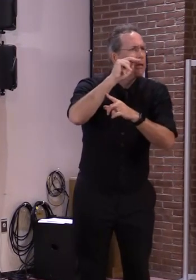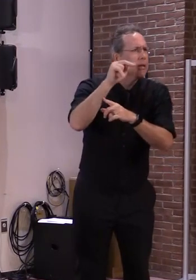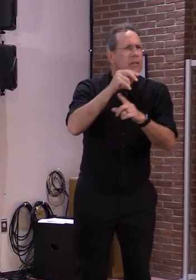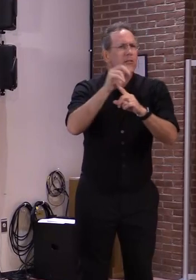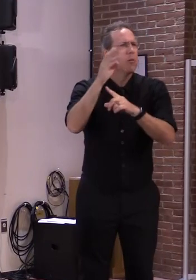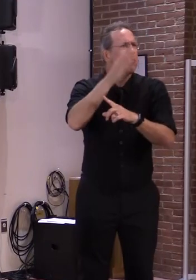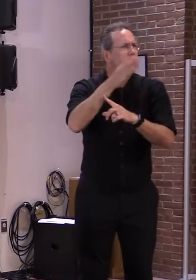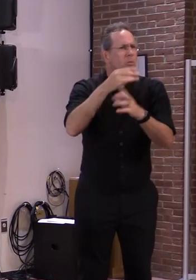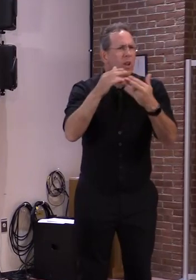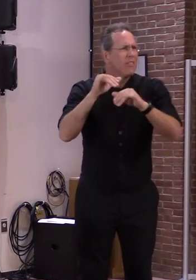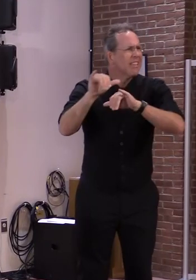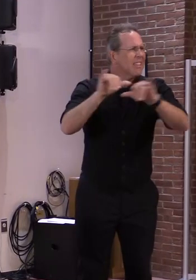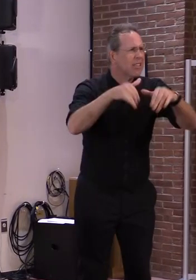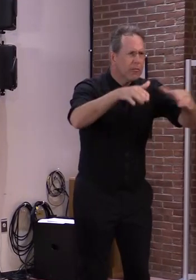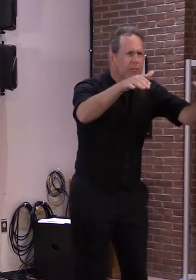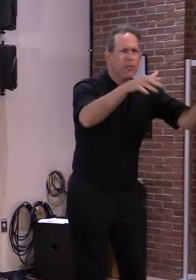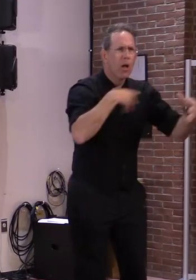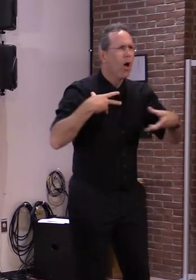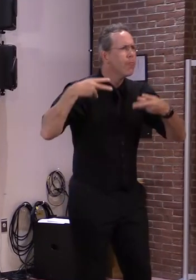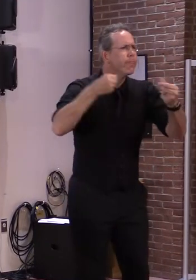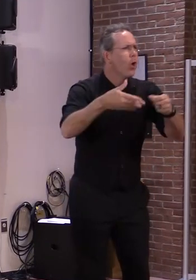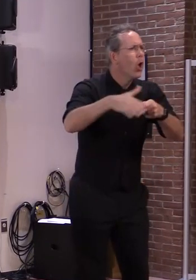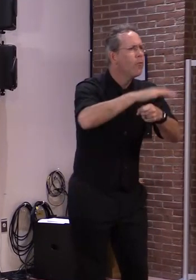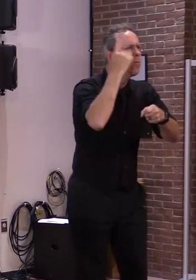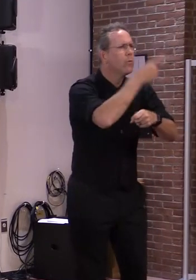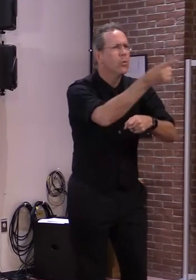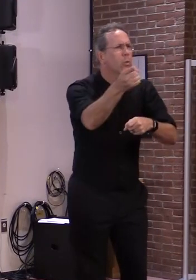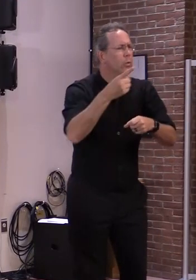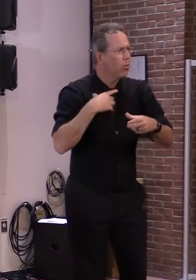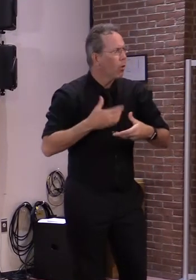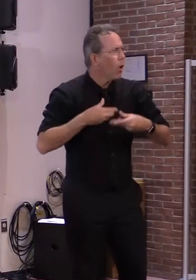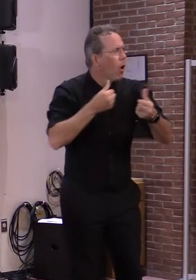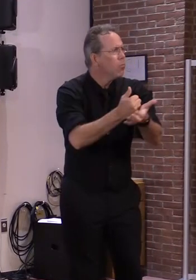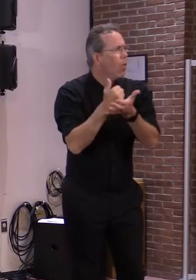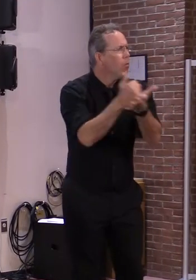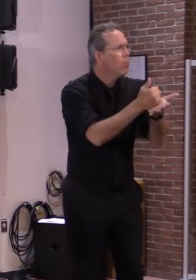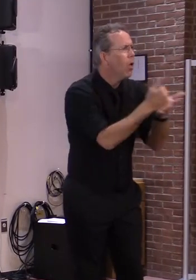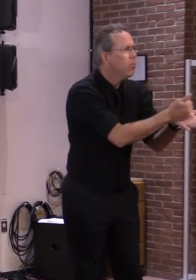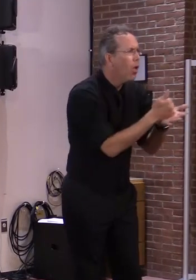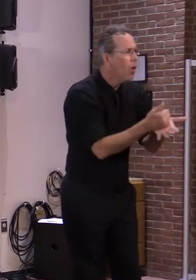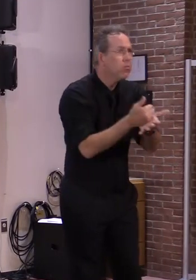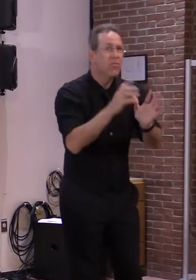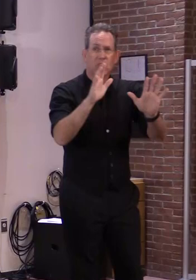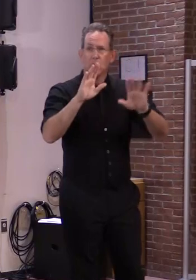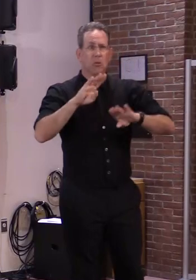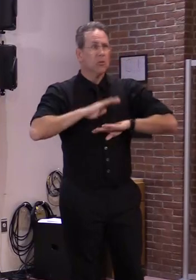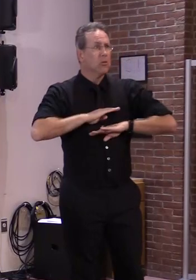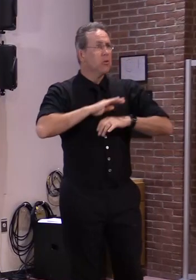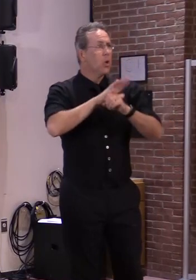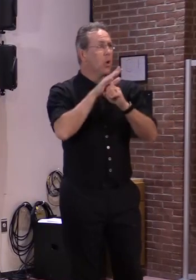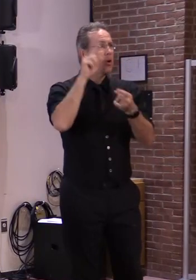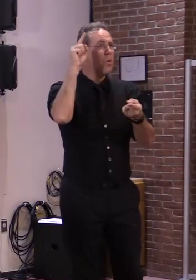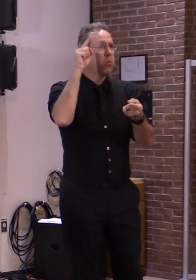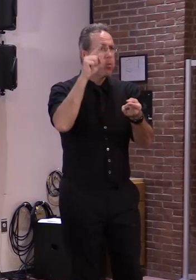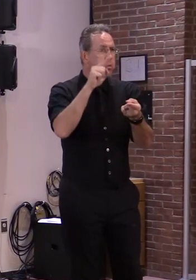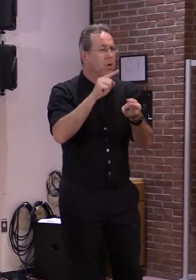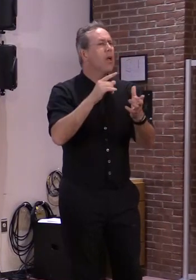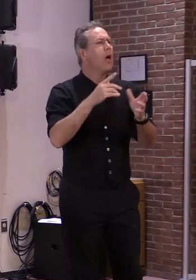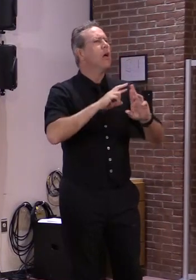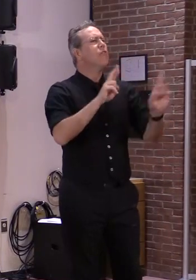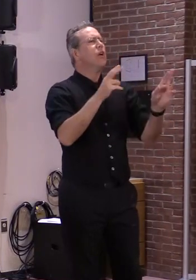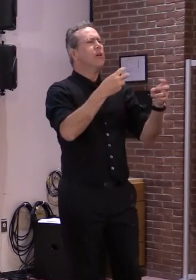we've done it in a way that expands eligibility past the eligibility of what the program looked like